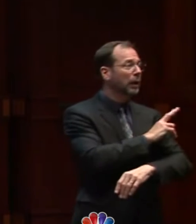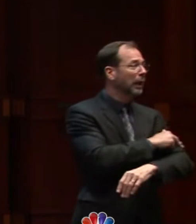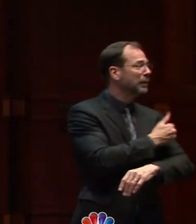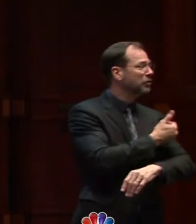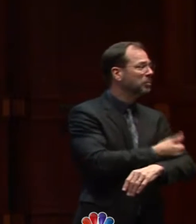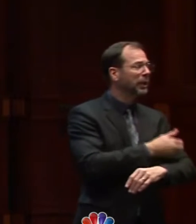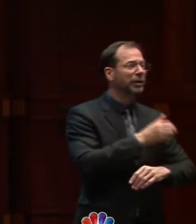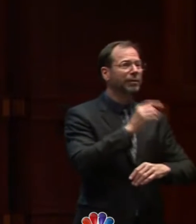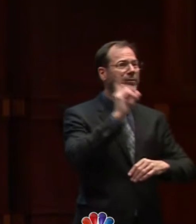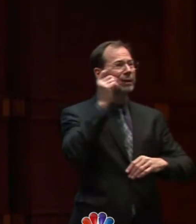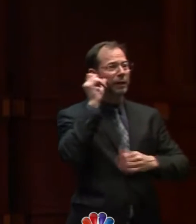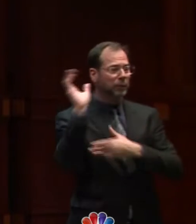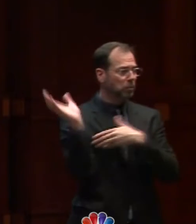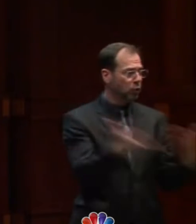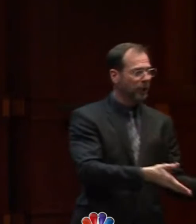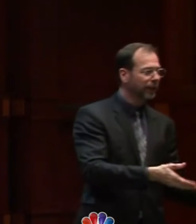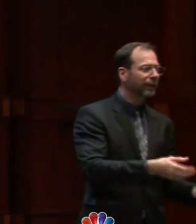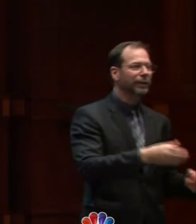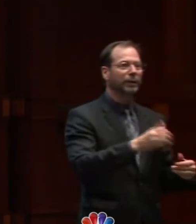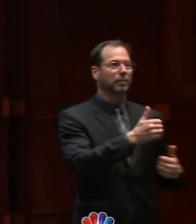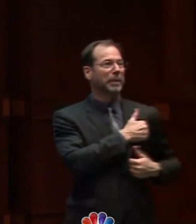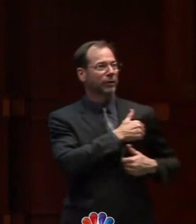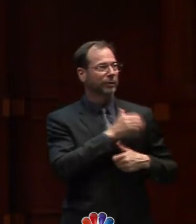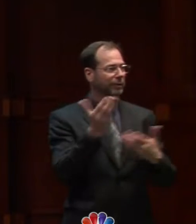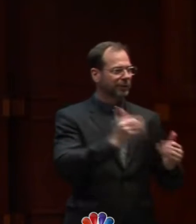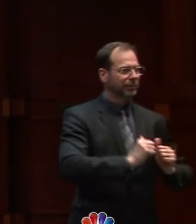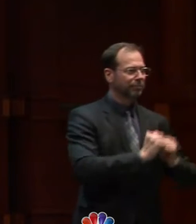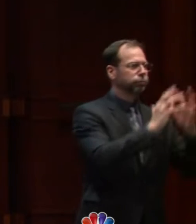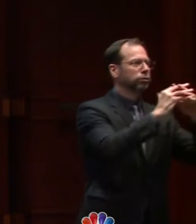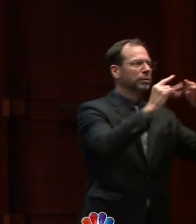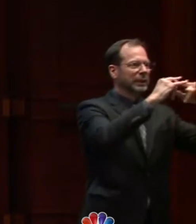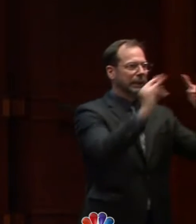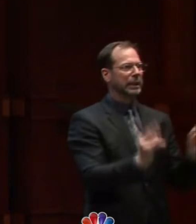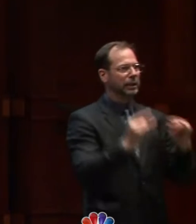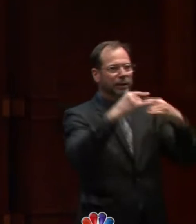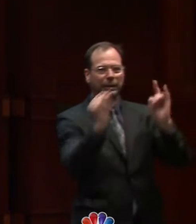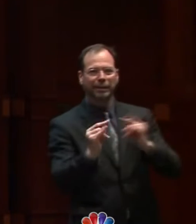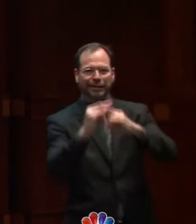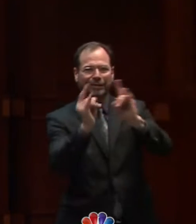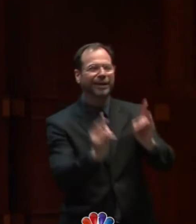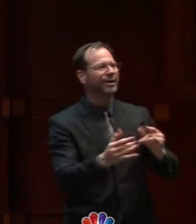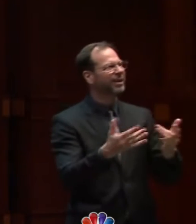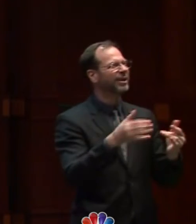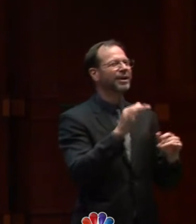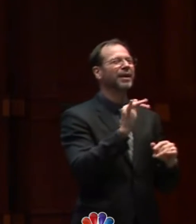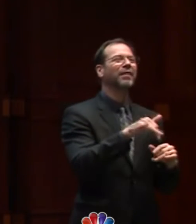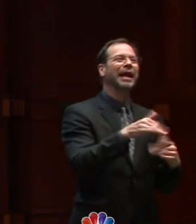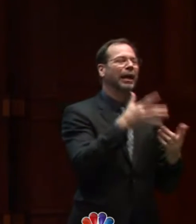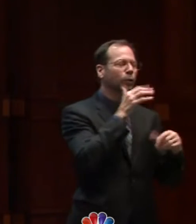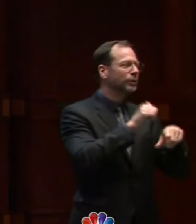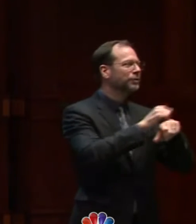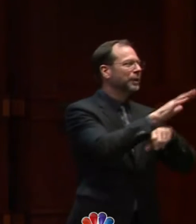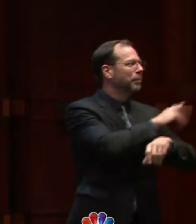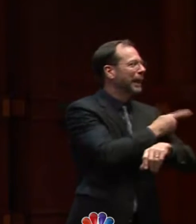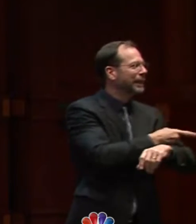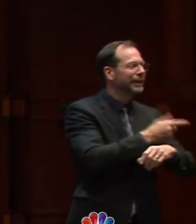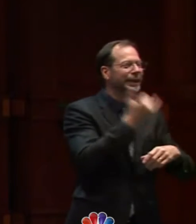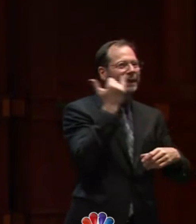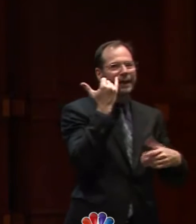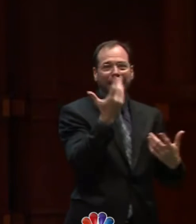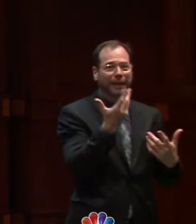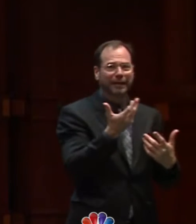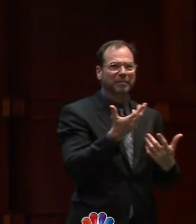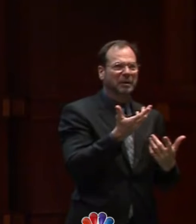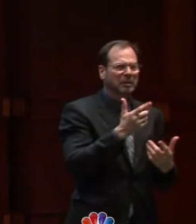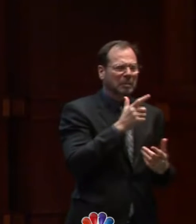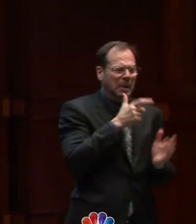has come in with or the military has come with and stood up. These are places where typically you'll send patients when they're either